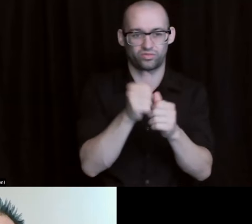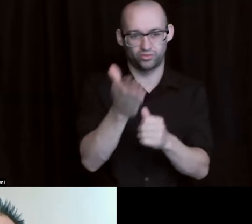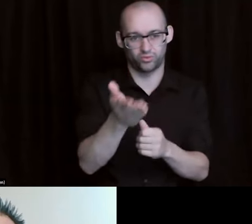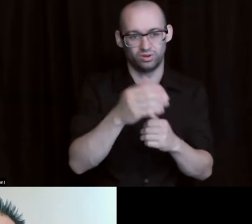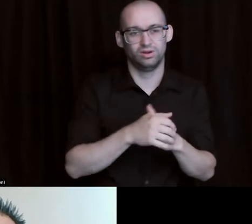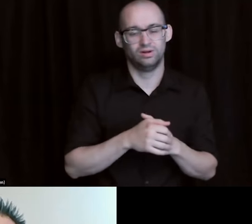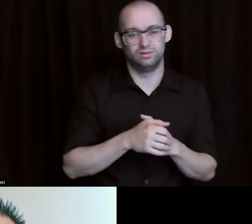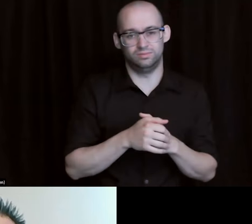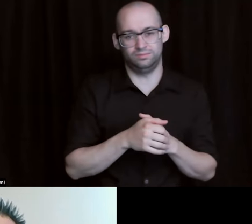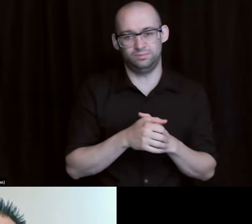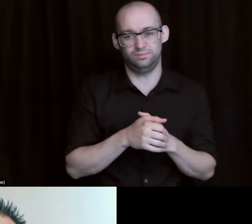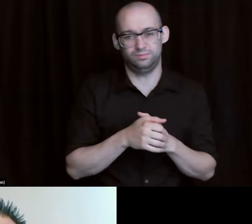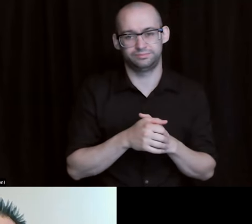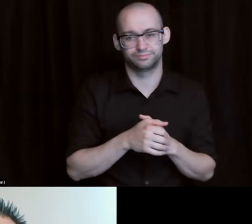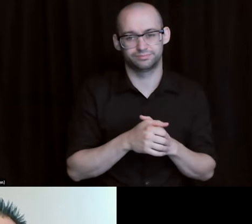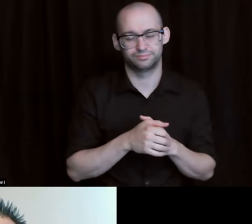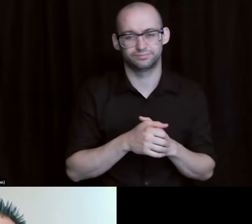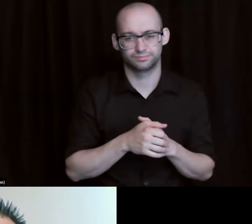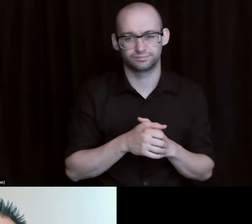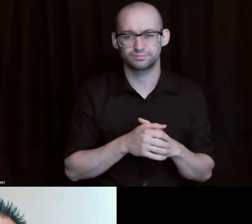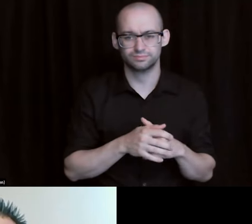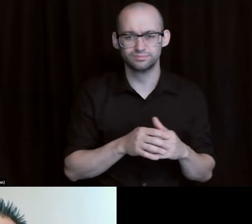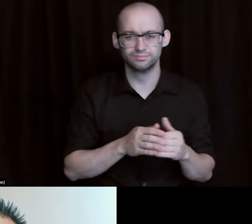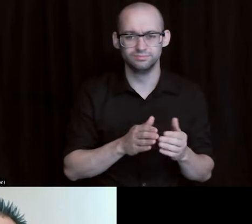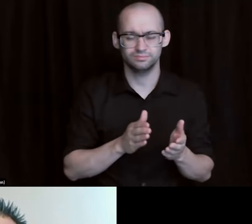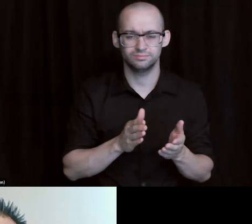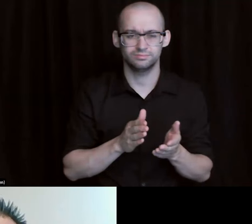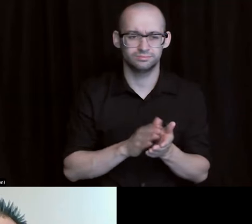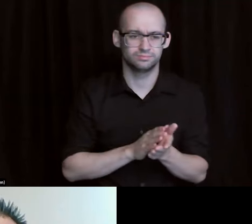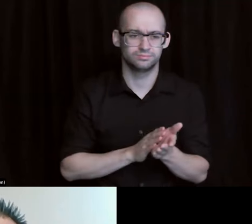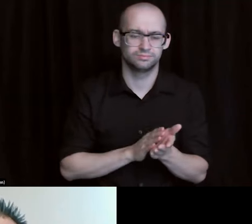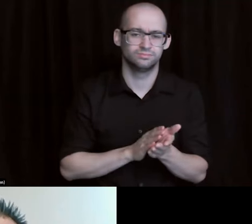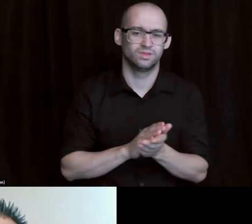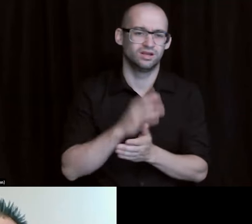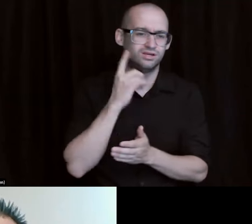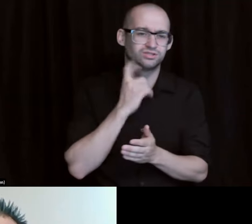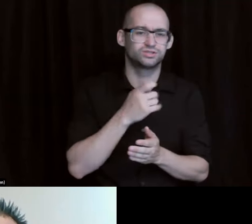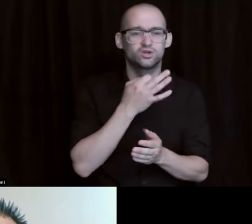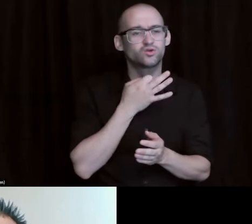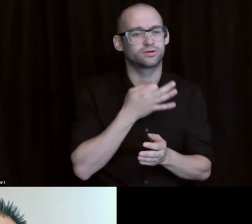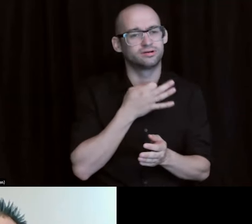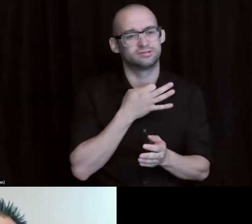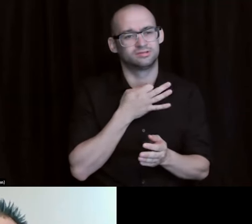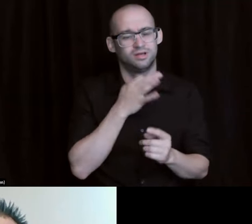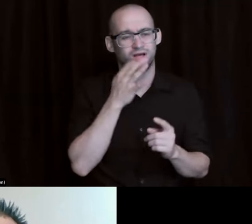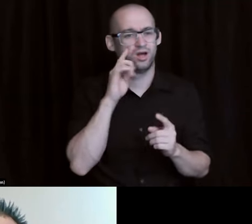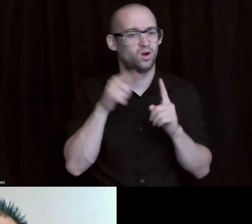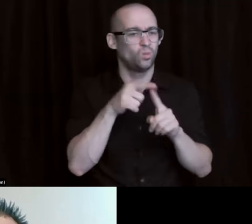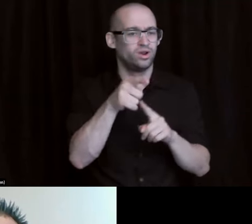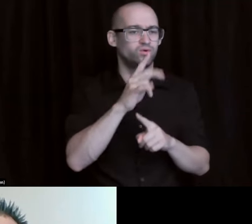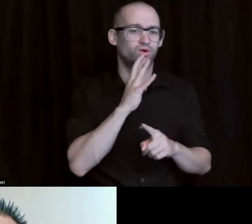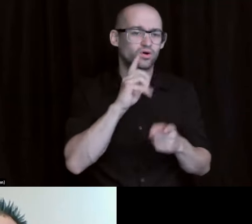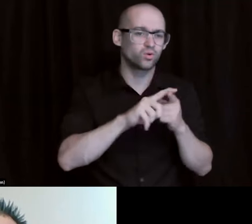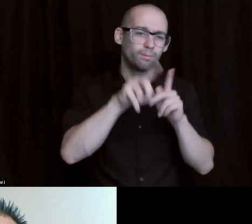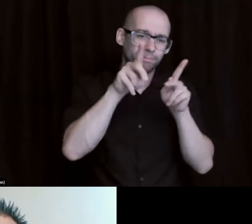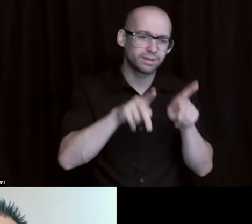and aware of like the affordable connectivity program. Just out of curiosity, when you're talking to people at these